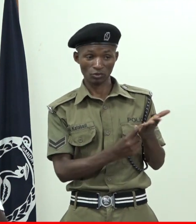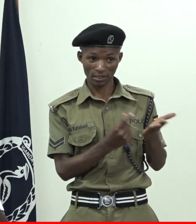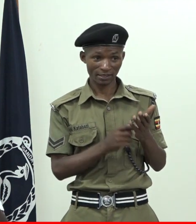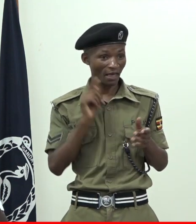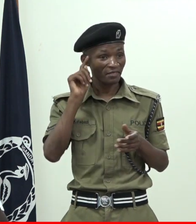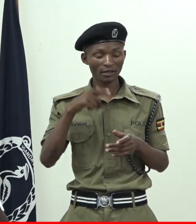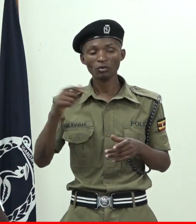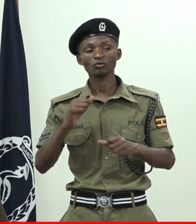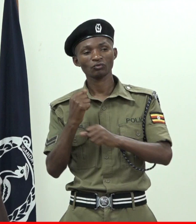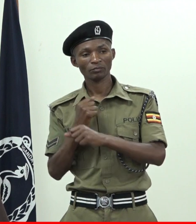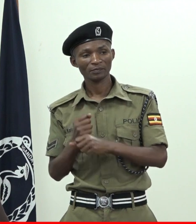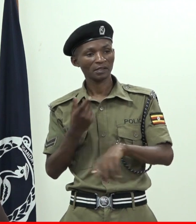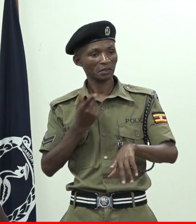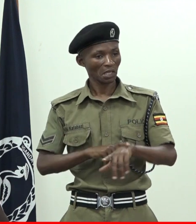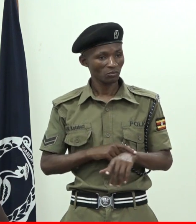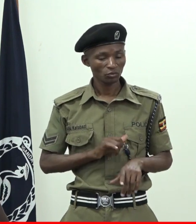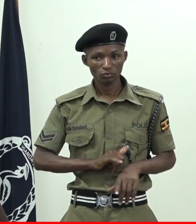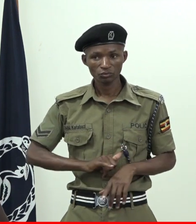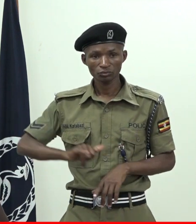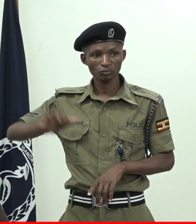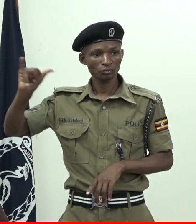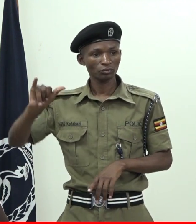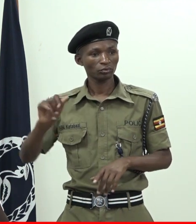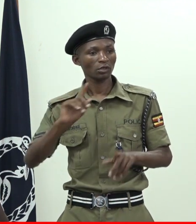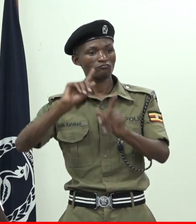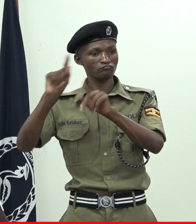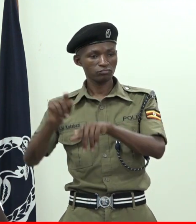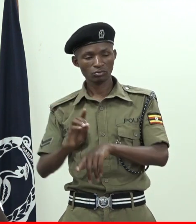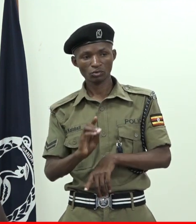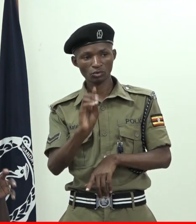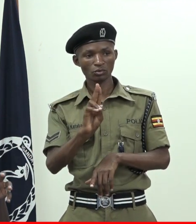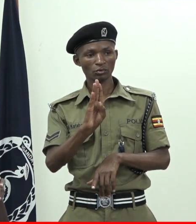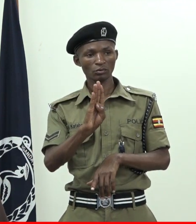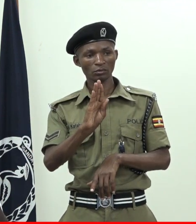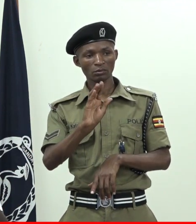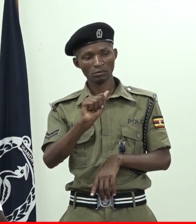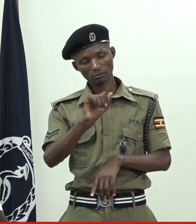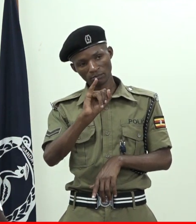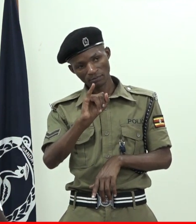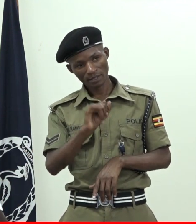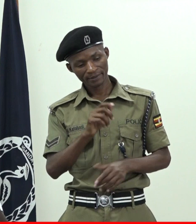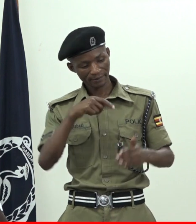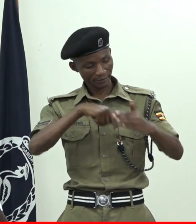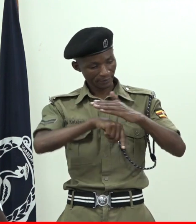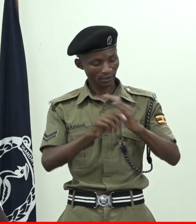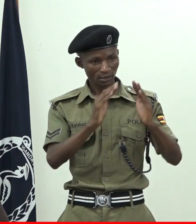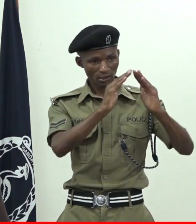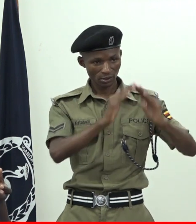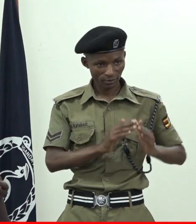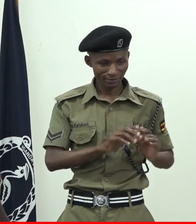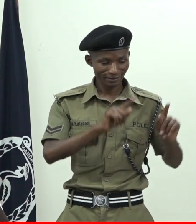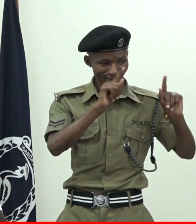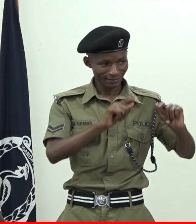And once they get into Dubai, they end up in these houses where they stay in